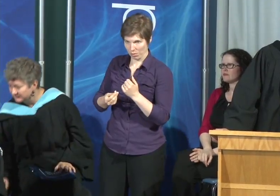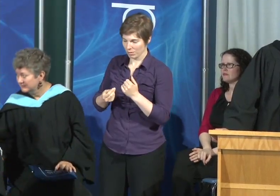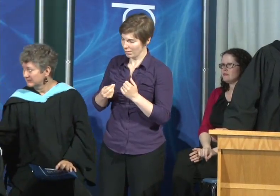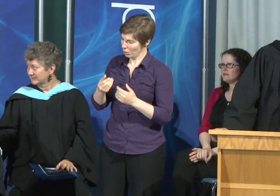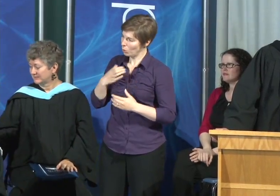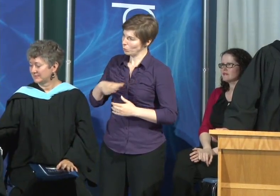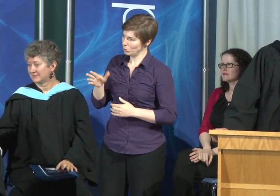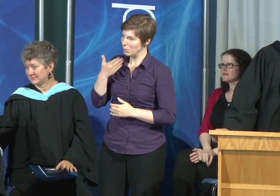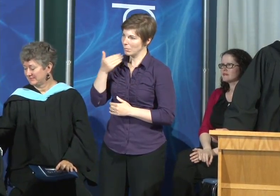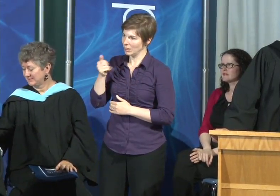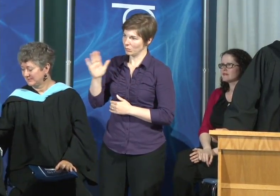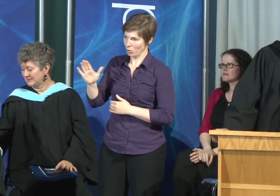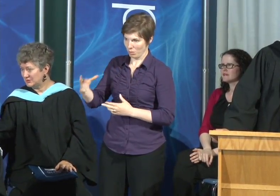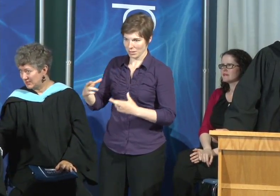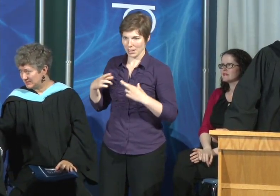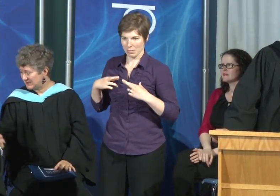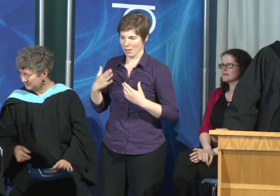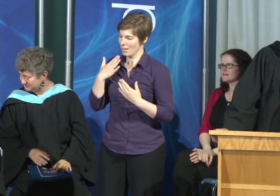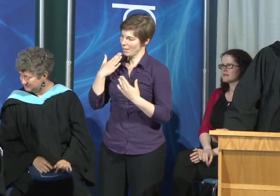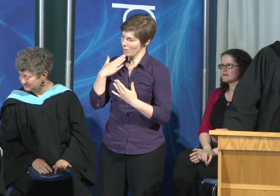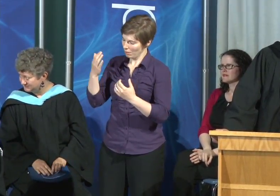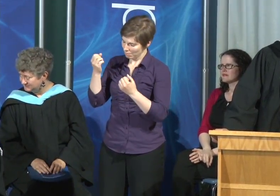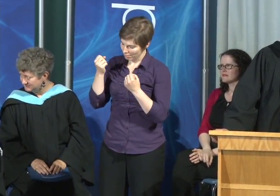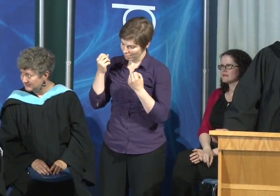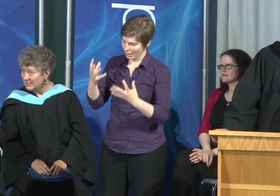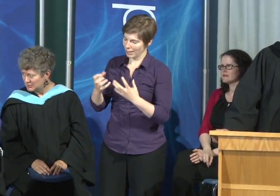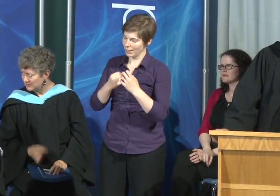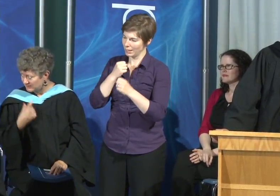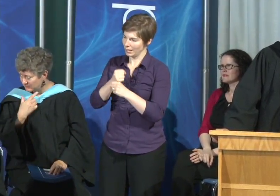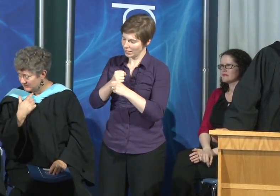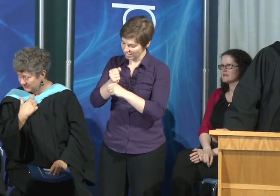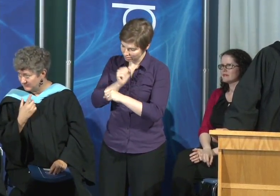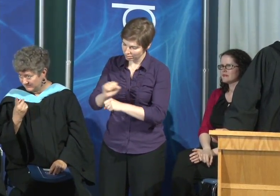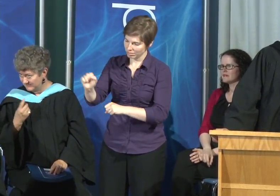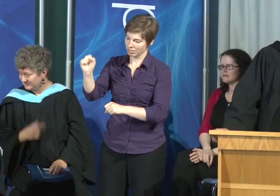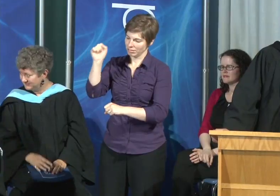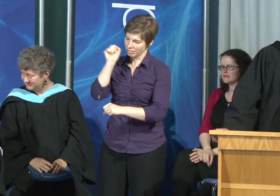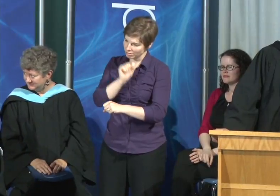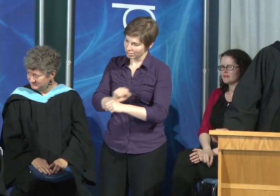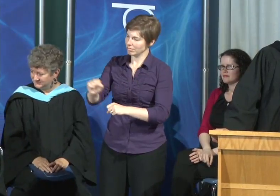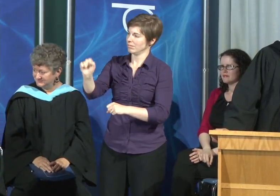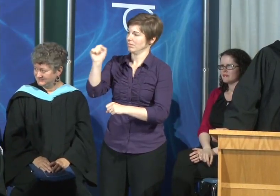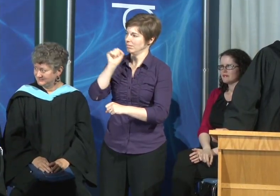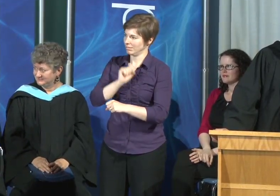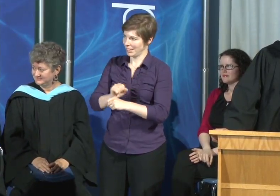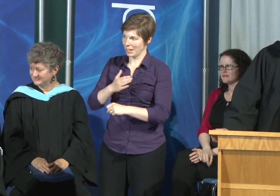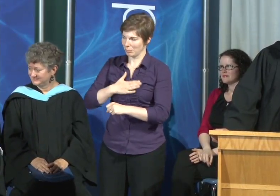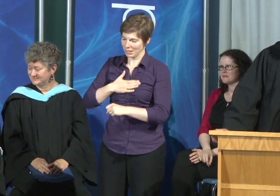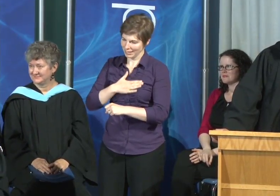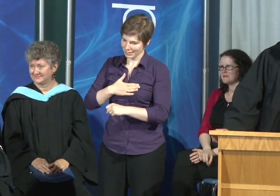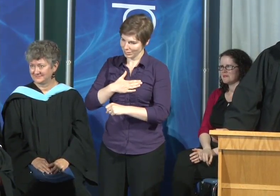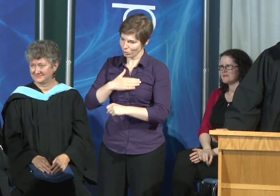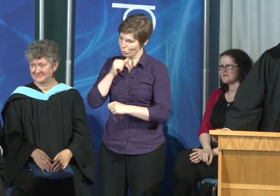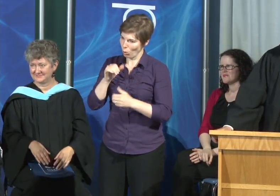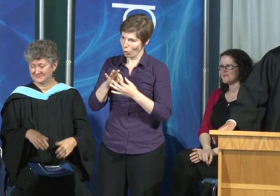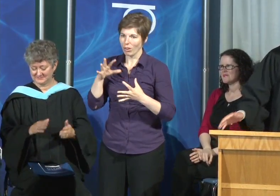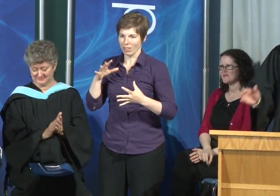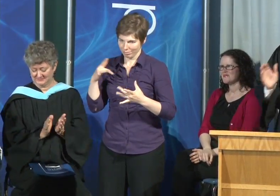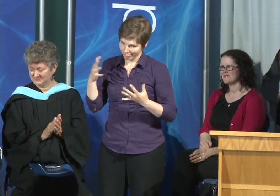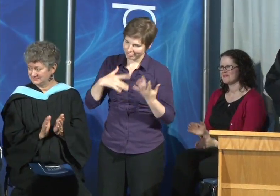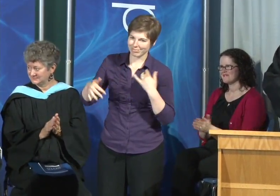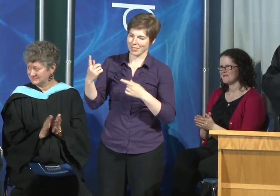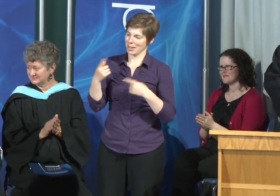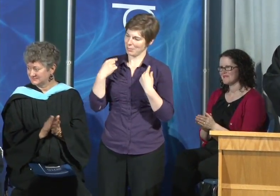your retirement, and we want to say thank you for your many years of very, very hard work. And please, don't be a stranger. Thank you, Isabel.